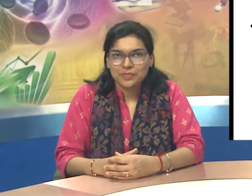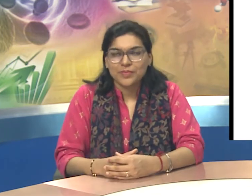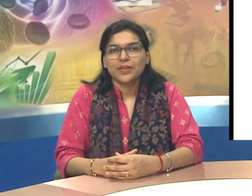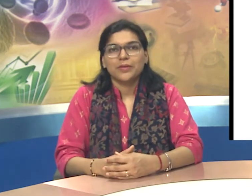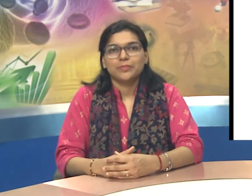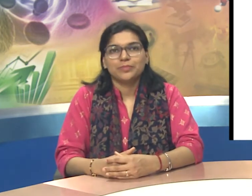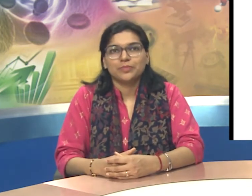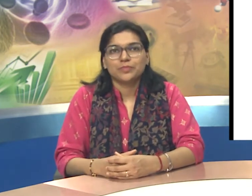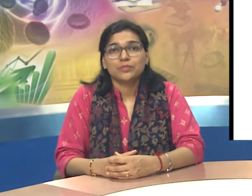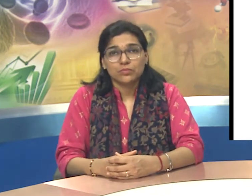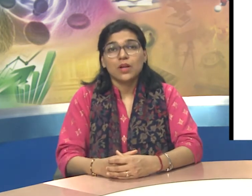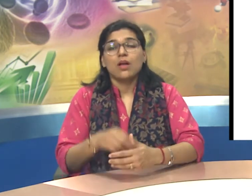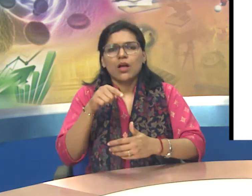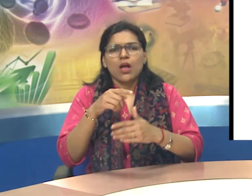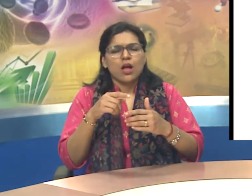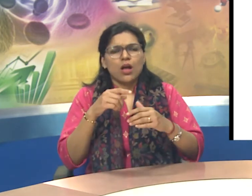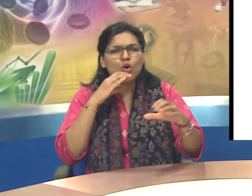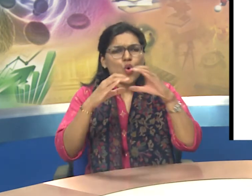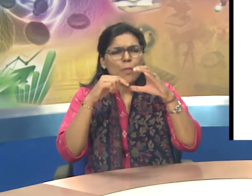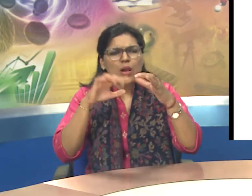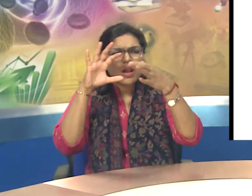Email has replaced letters.